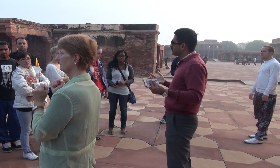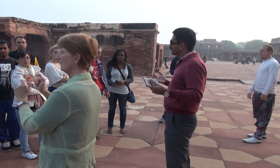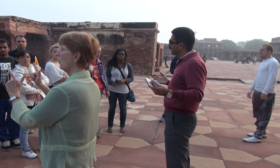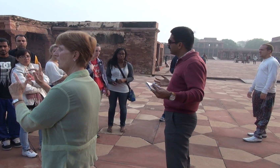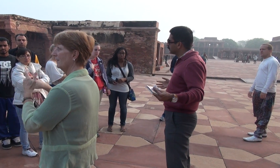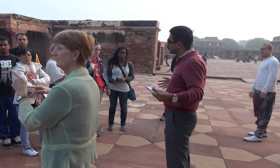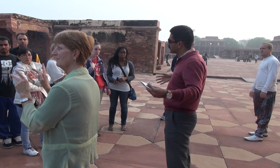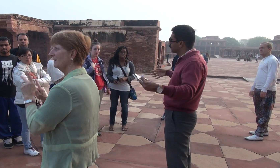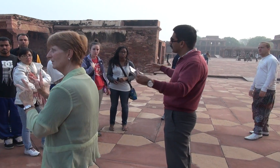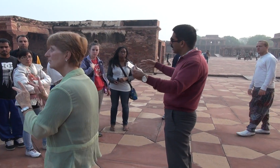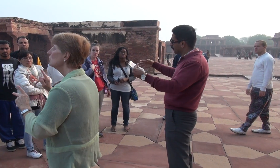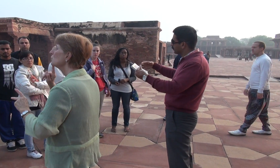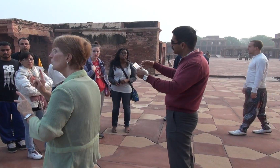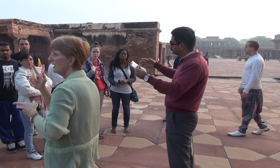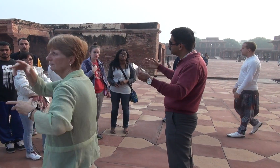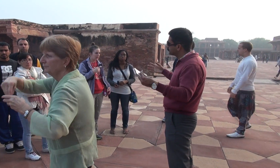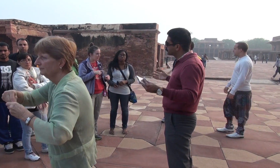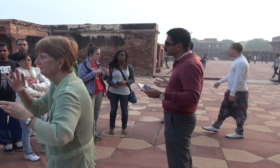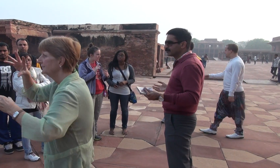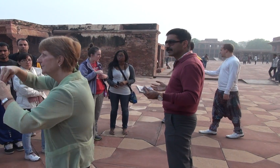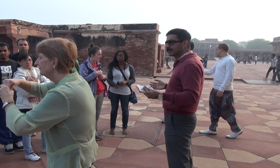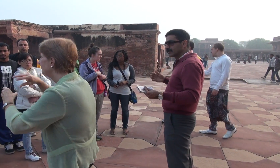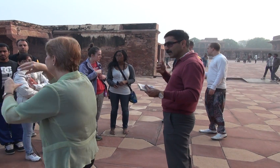So he was a very inclusive